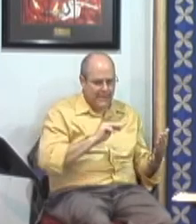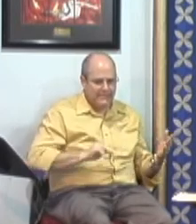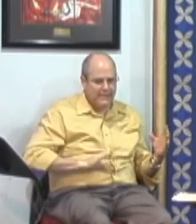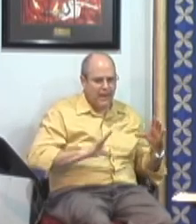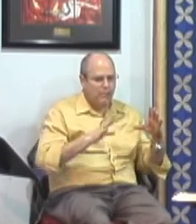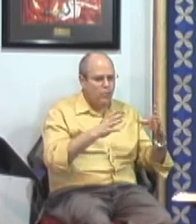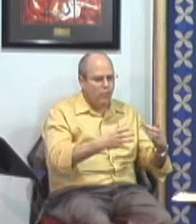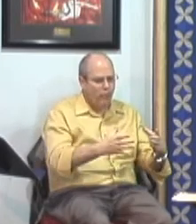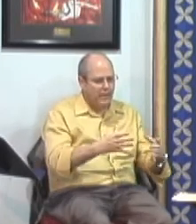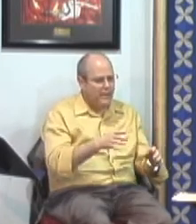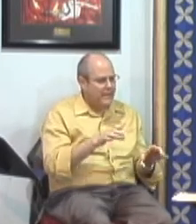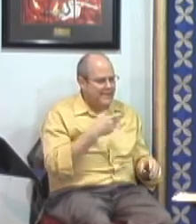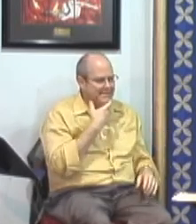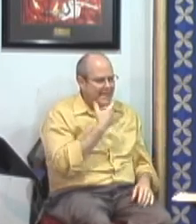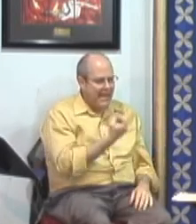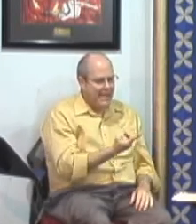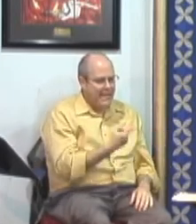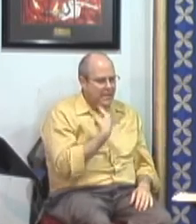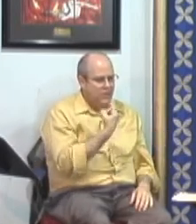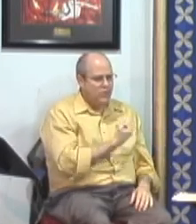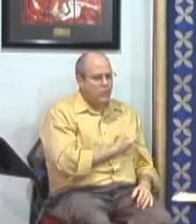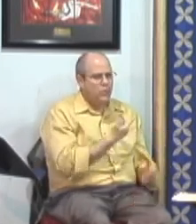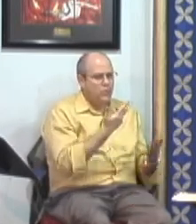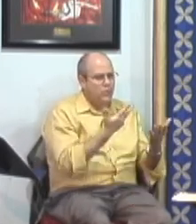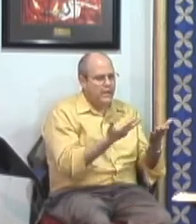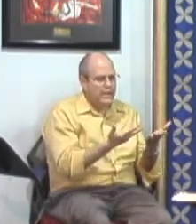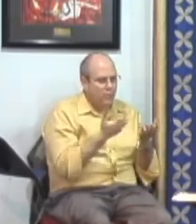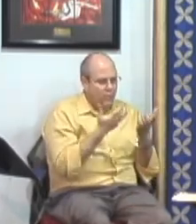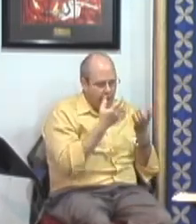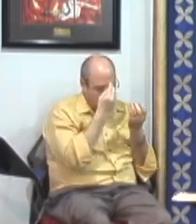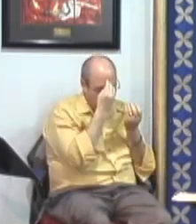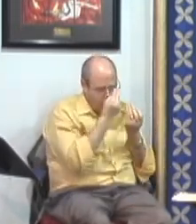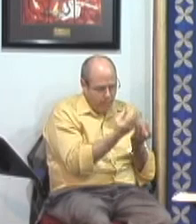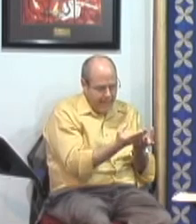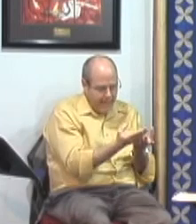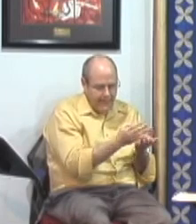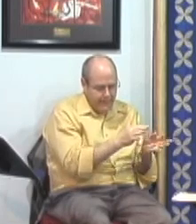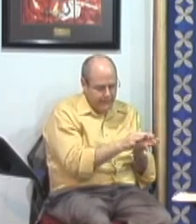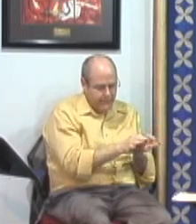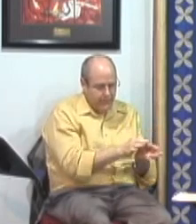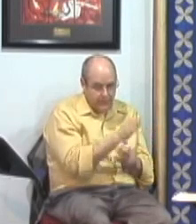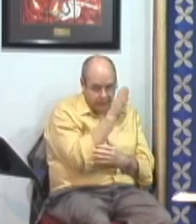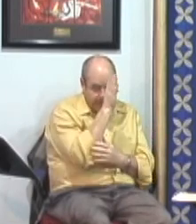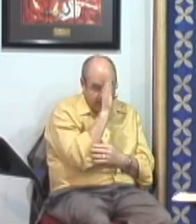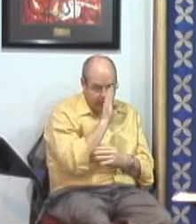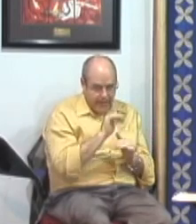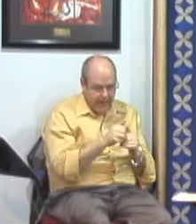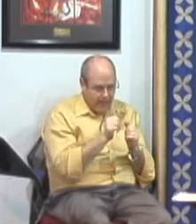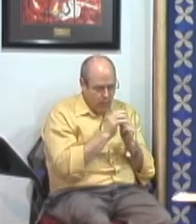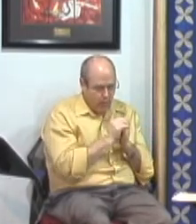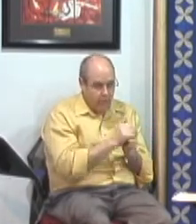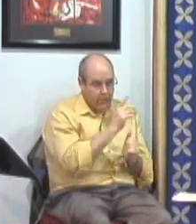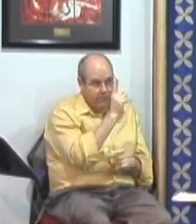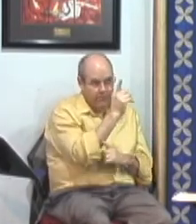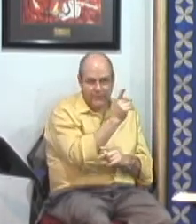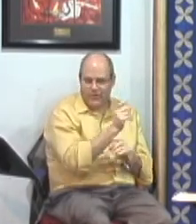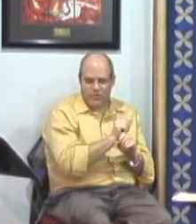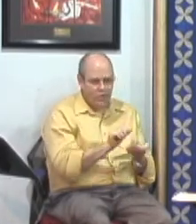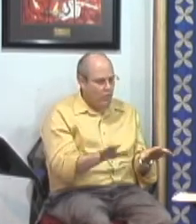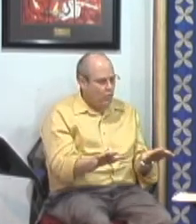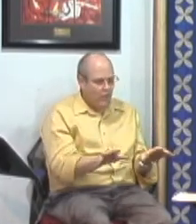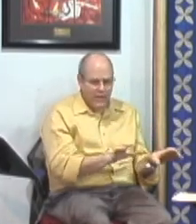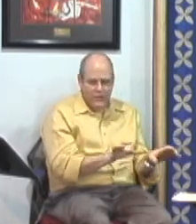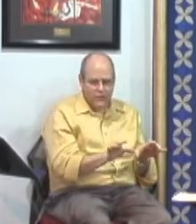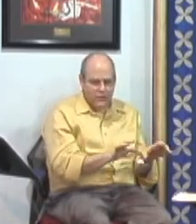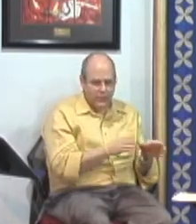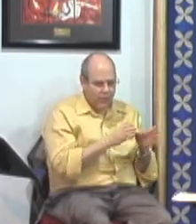are doing. We're saying we want to obey the instructions of God as to how to worship him, but we don't want to do it in a